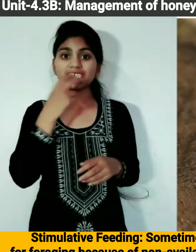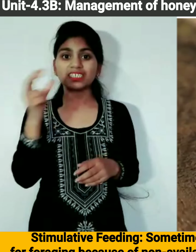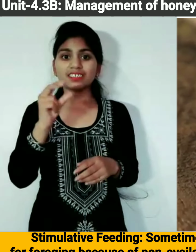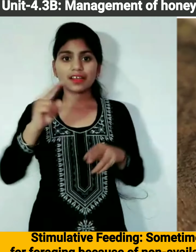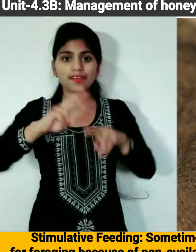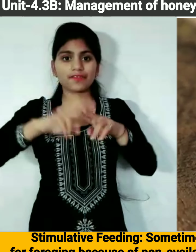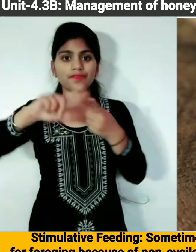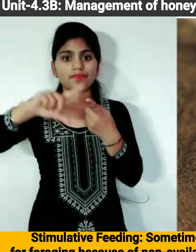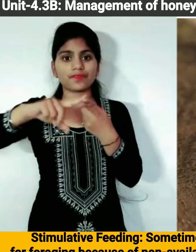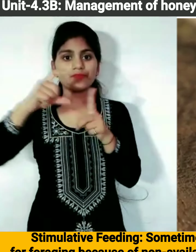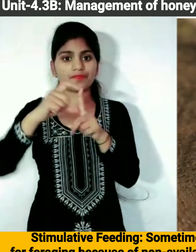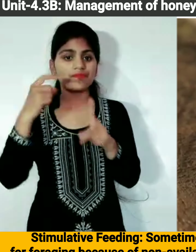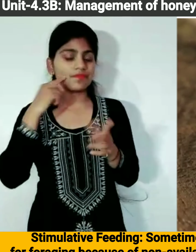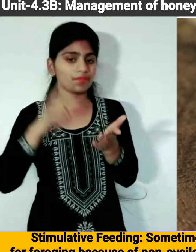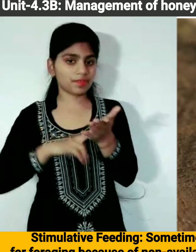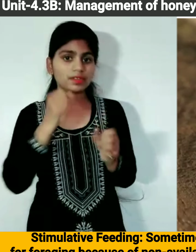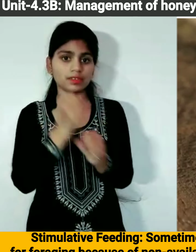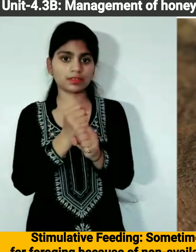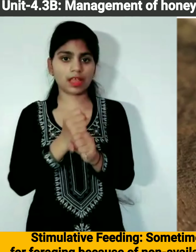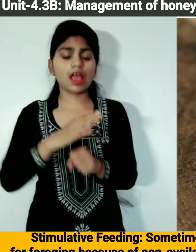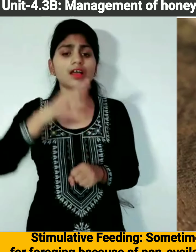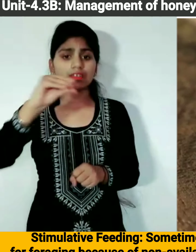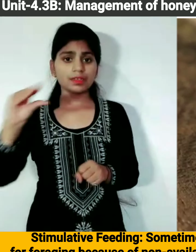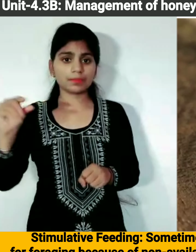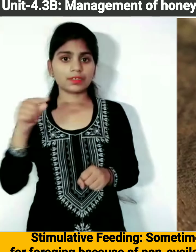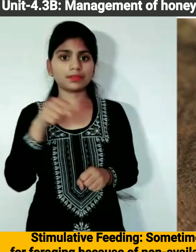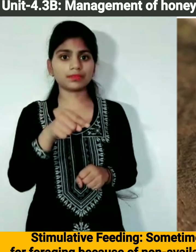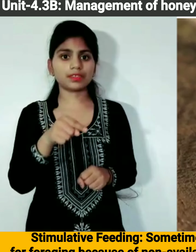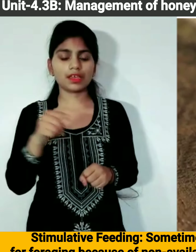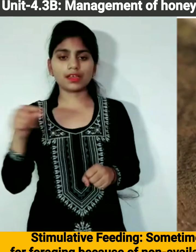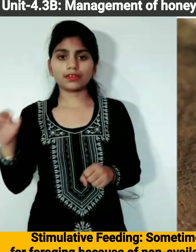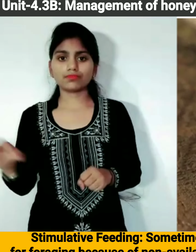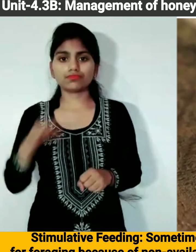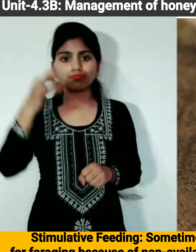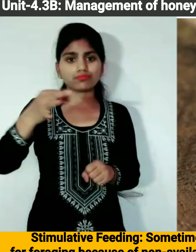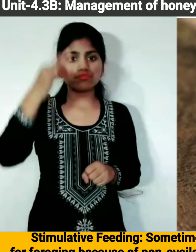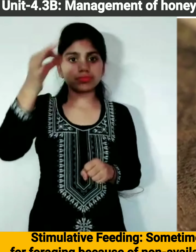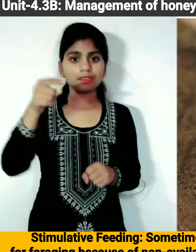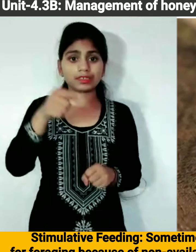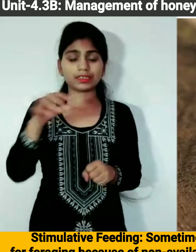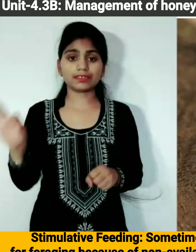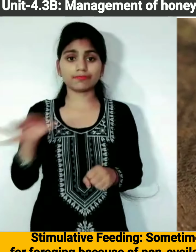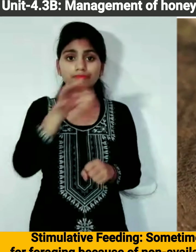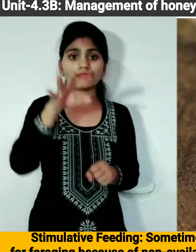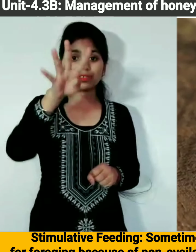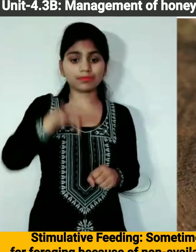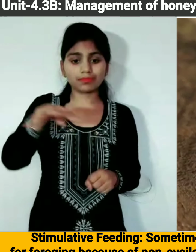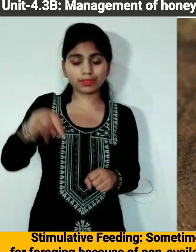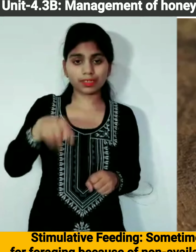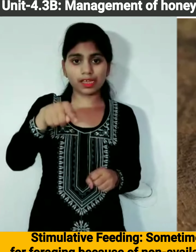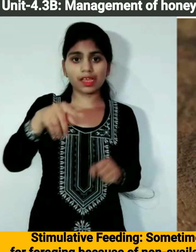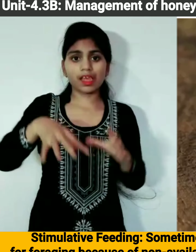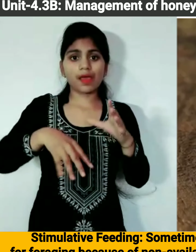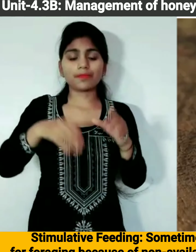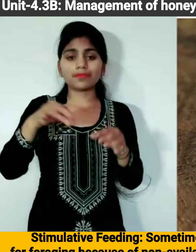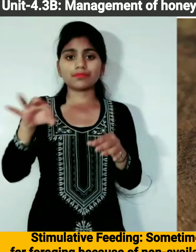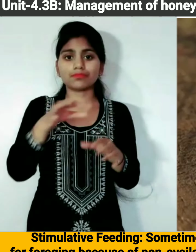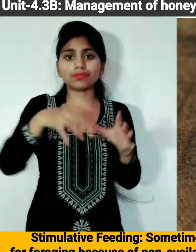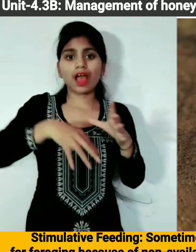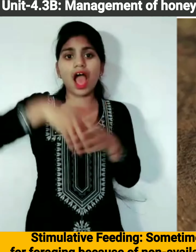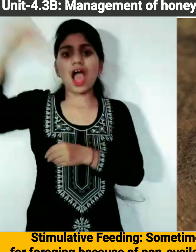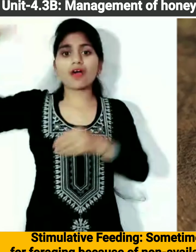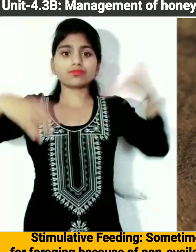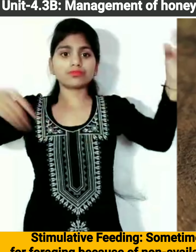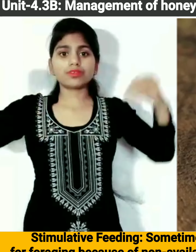Sometimes, in spite of factors being favorable, bees do not go out of the foraging